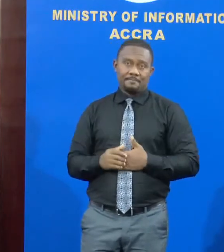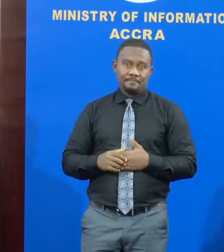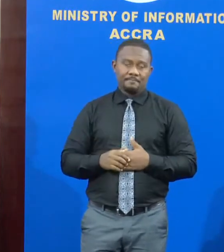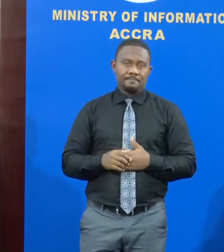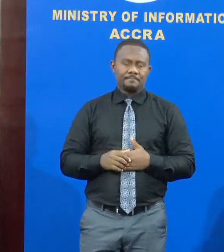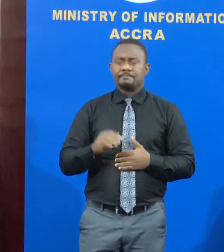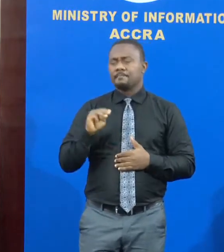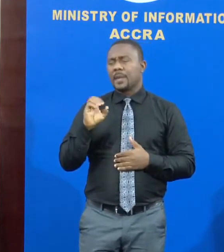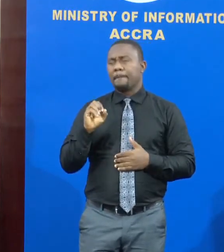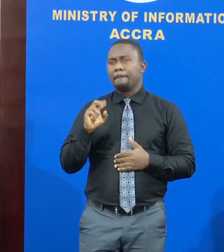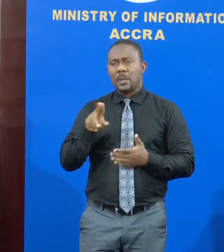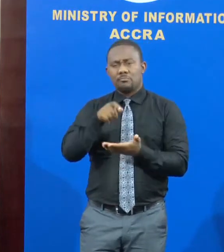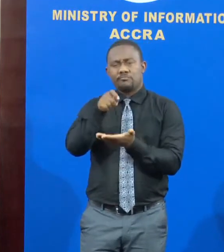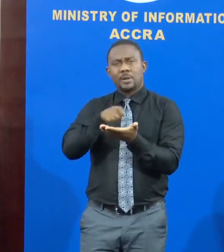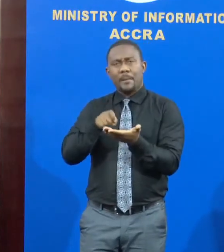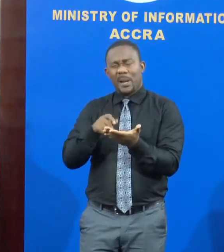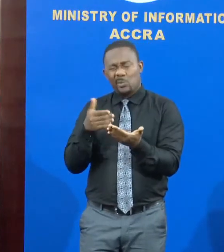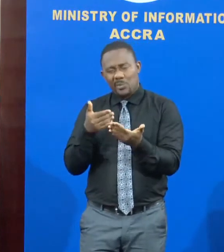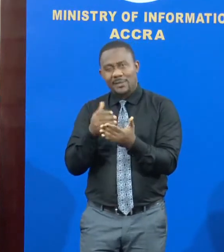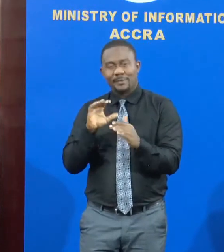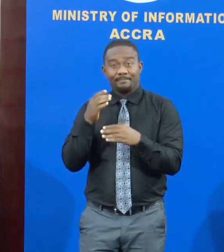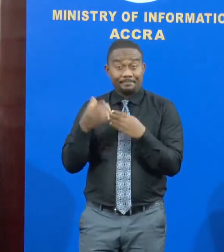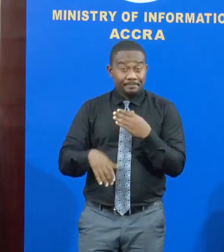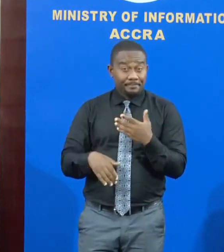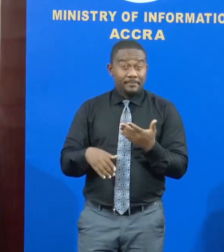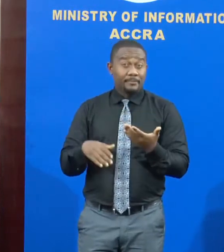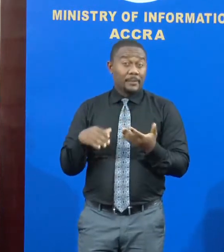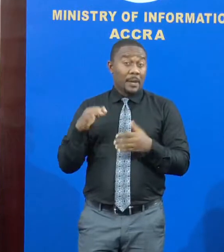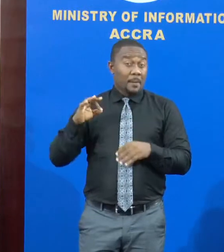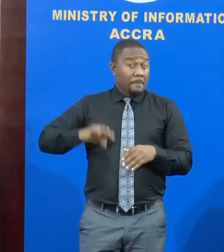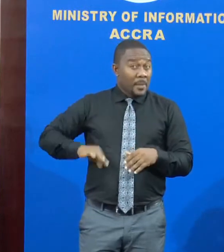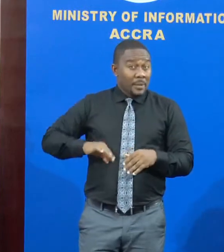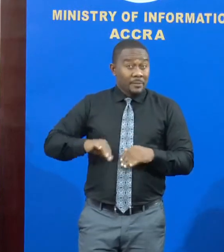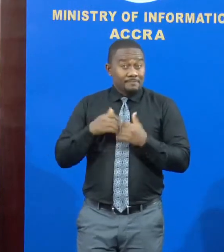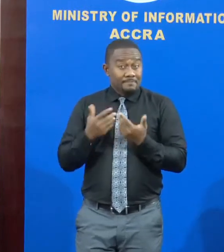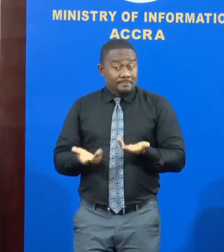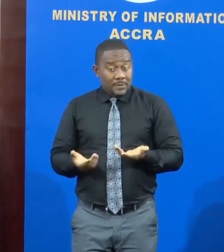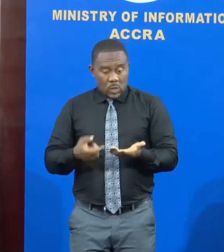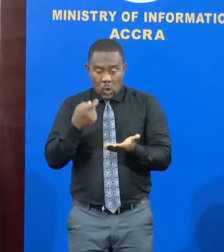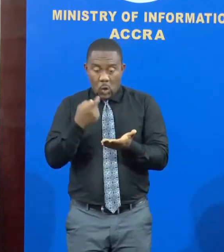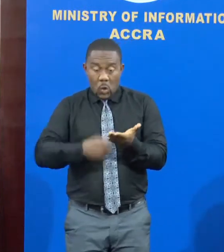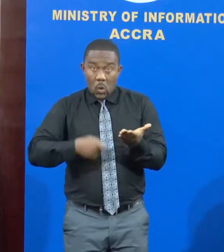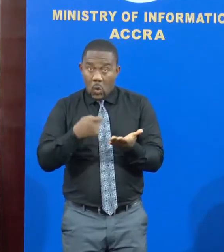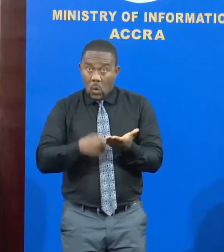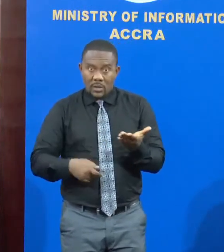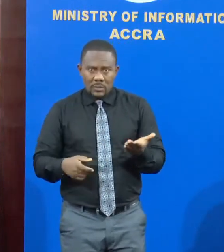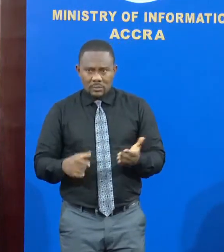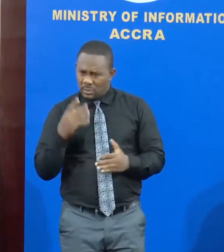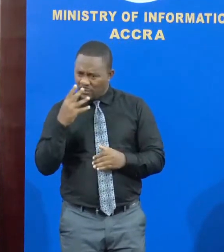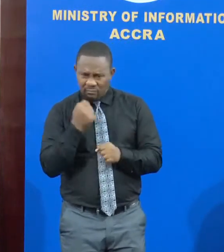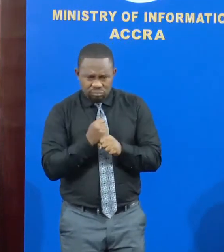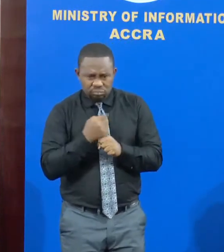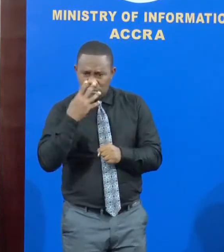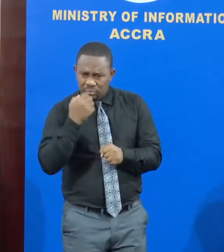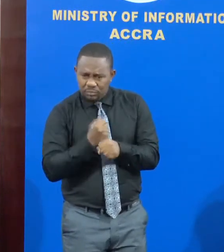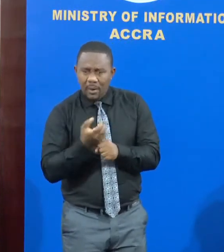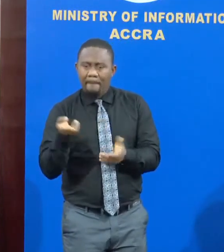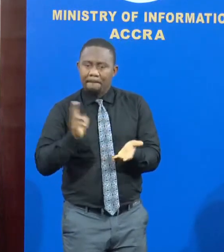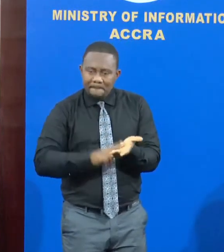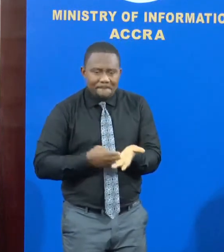Memorandum of understanding is being concluded. The benefits will include elimination of cost of 4 yearly